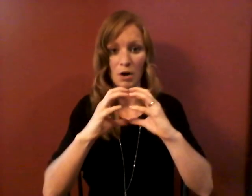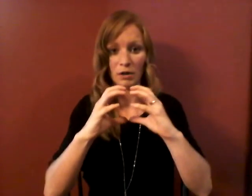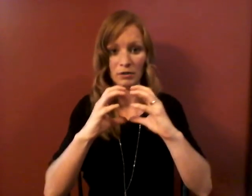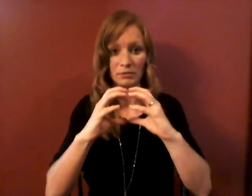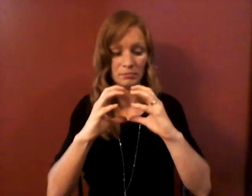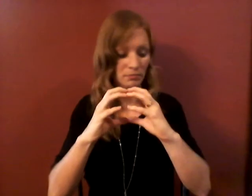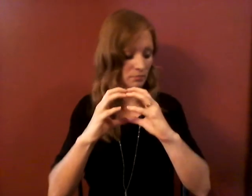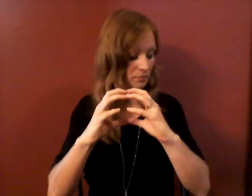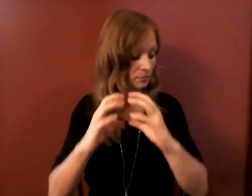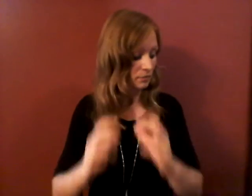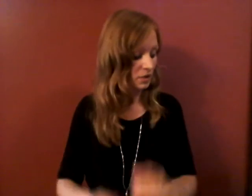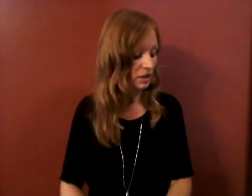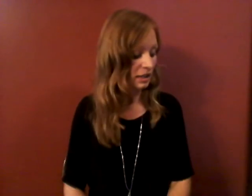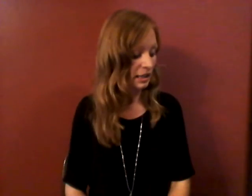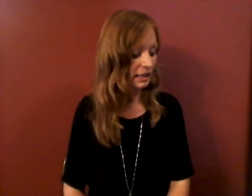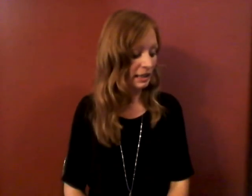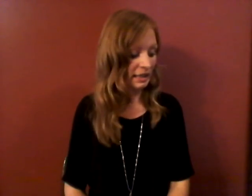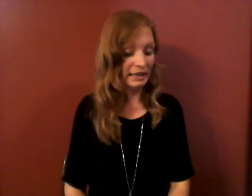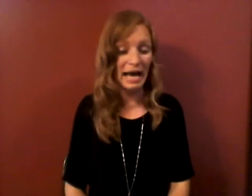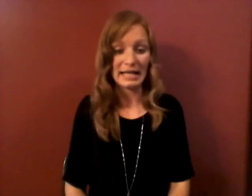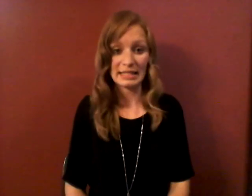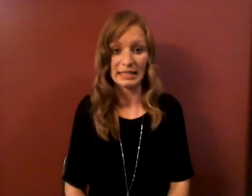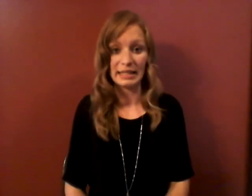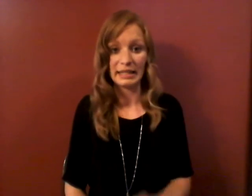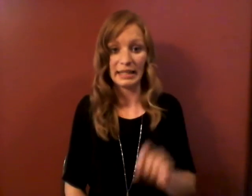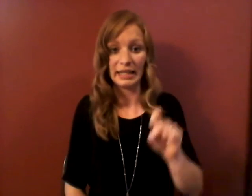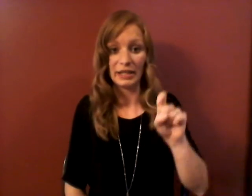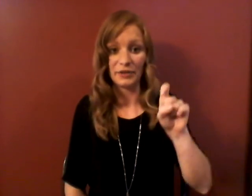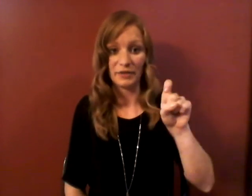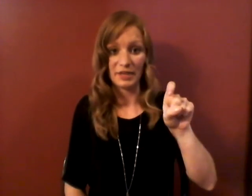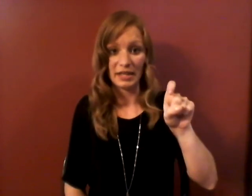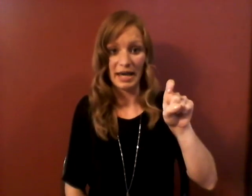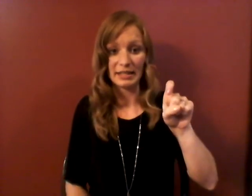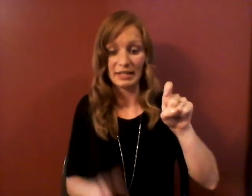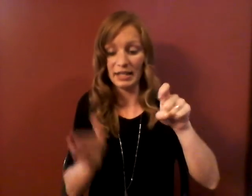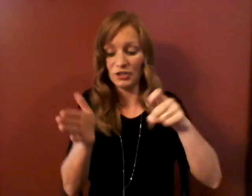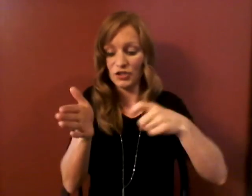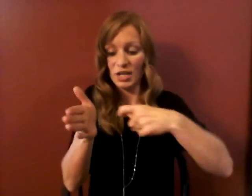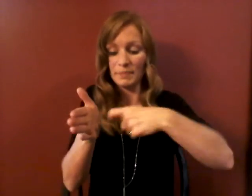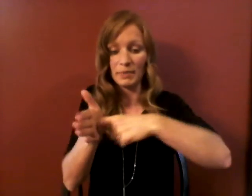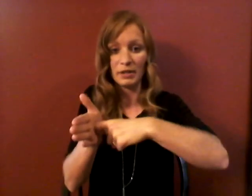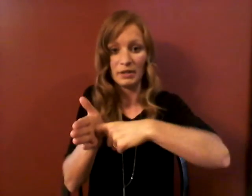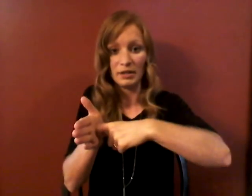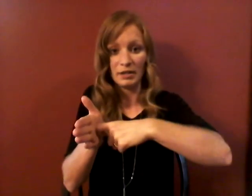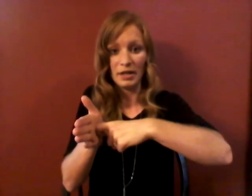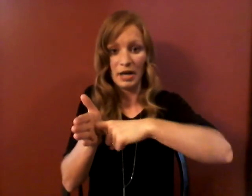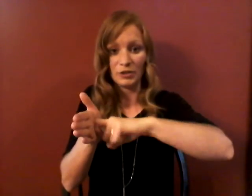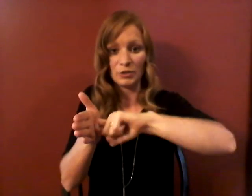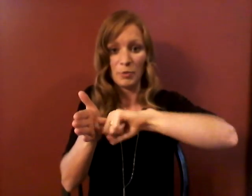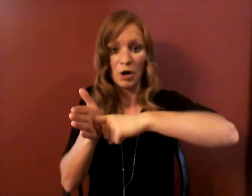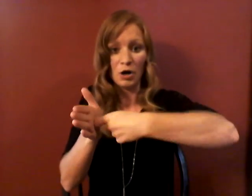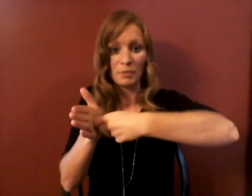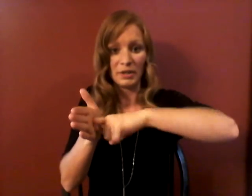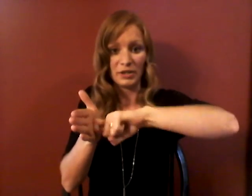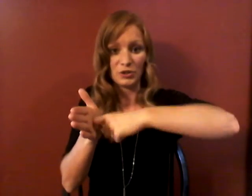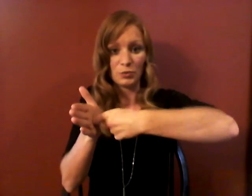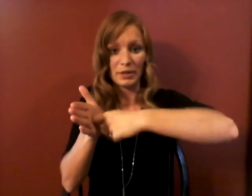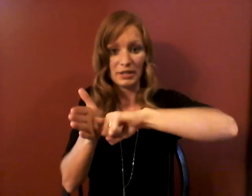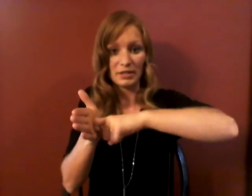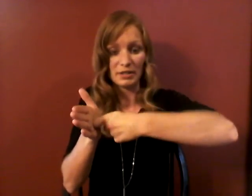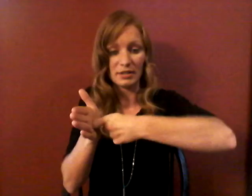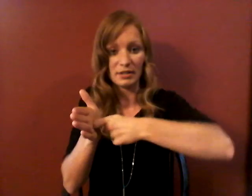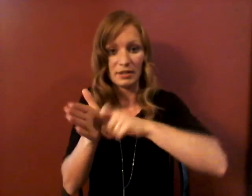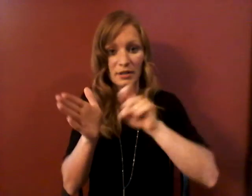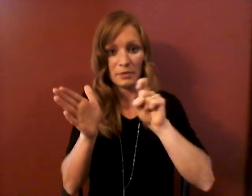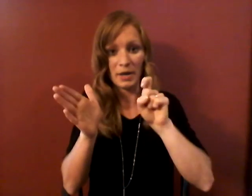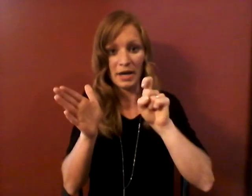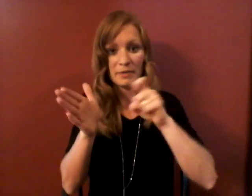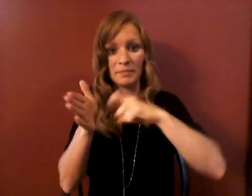ball. And lastly, key. You have that X hand shape on your palm and it twists, okay?